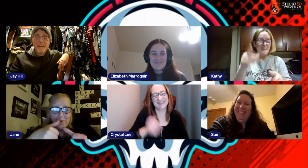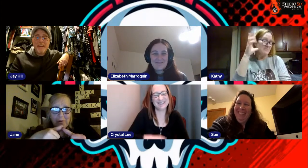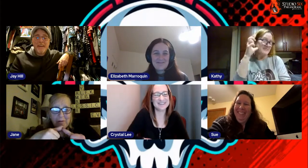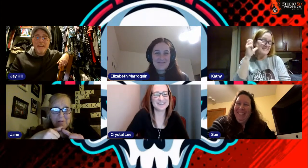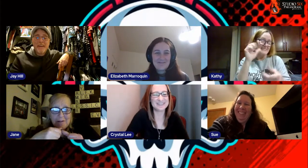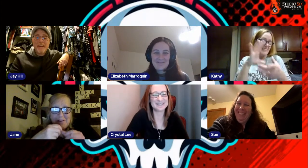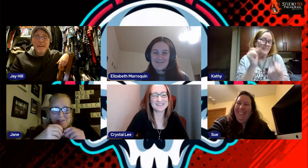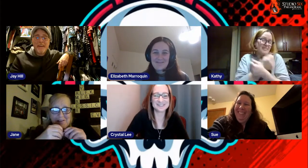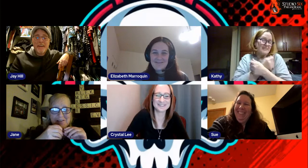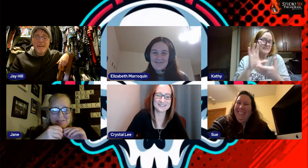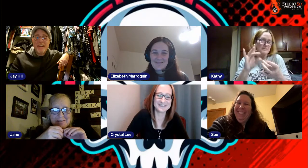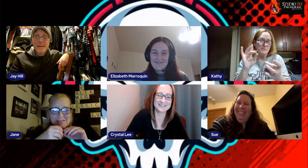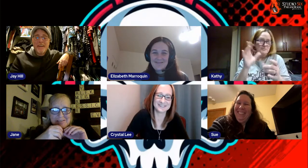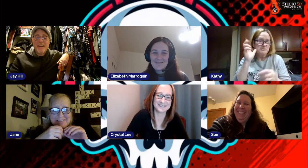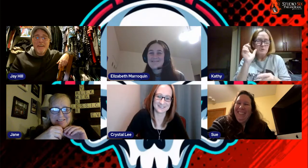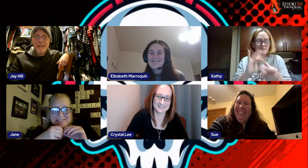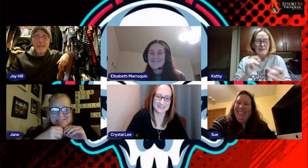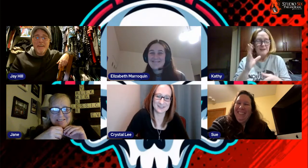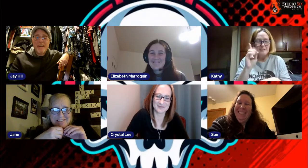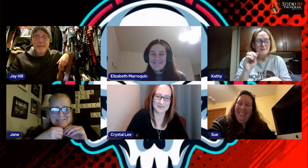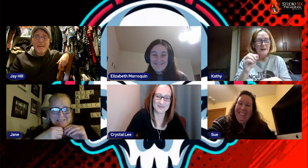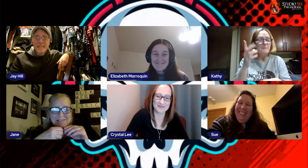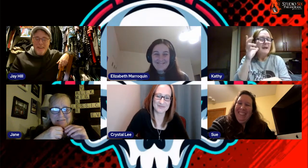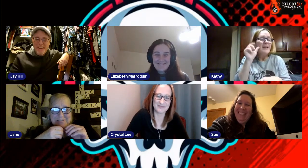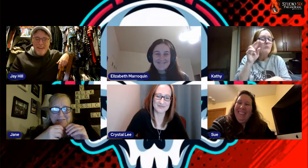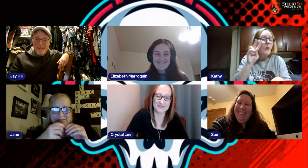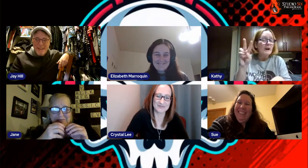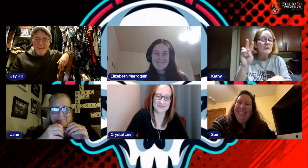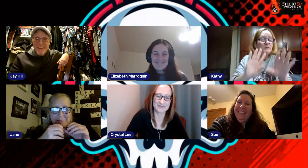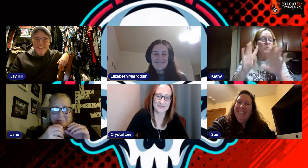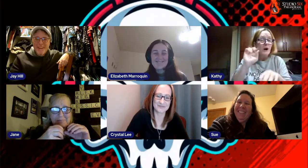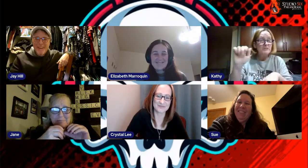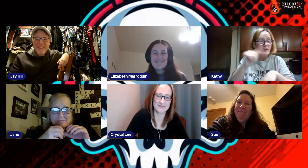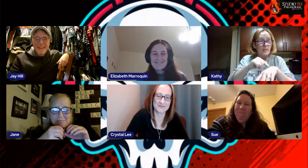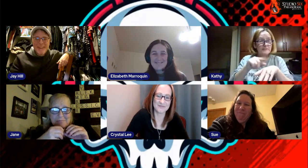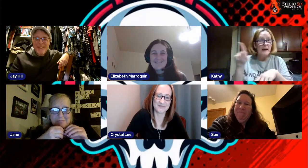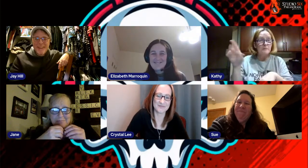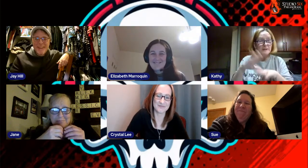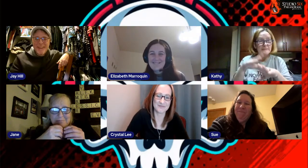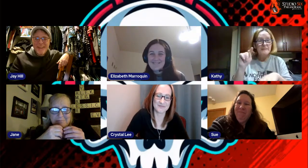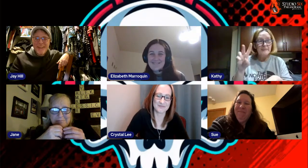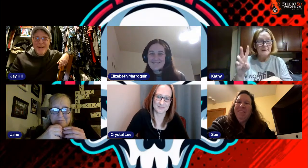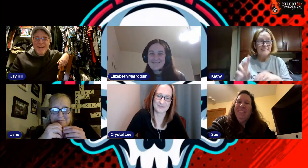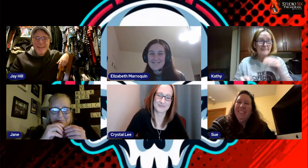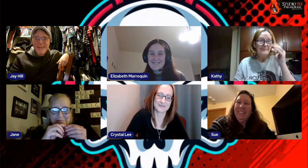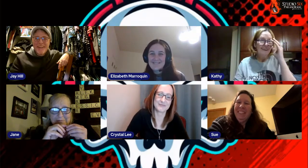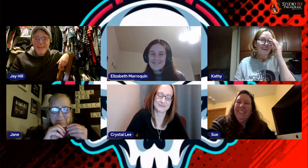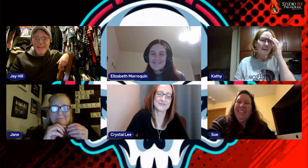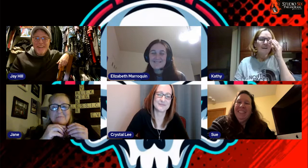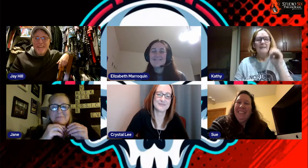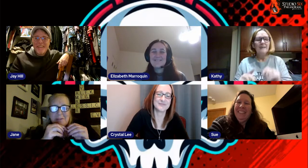But I'm listening. I love to listen to people's stories. I do. I mean, I used to watch it all the time on TV.